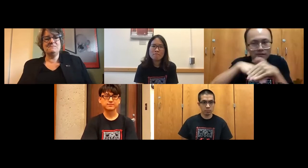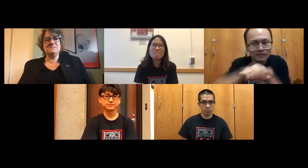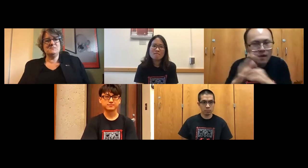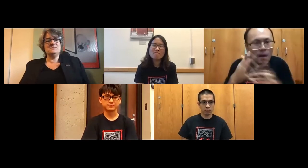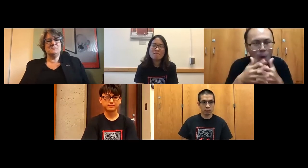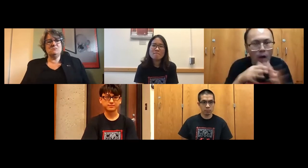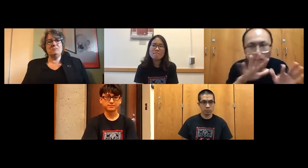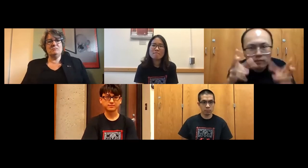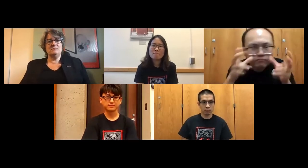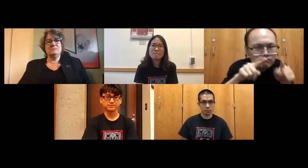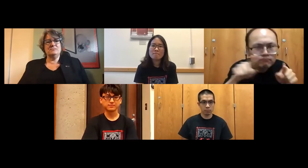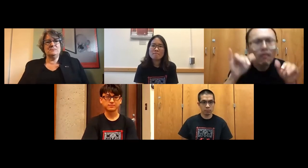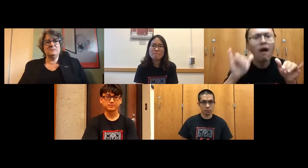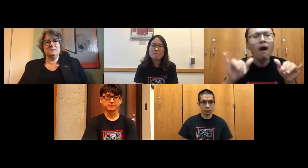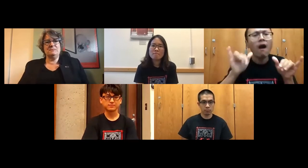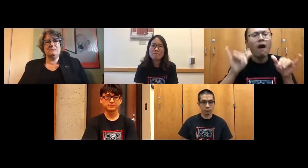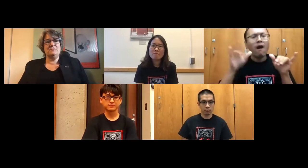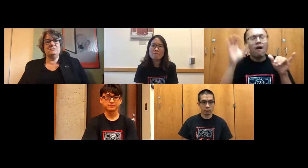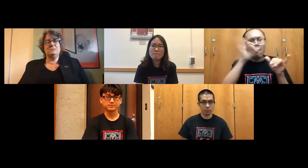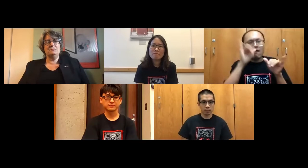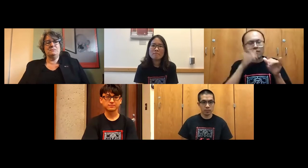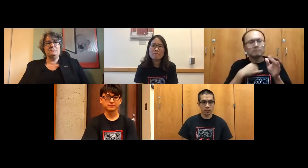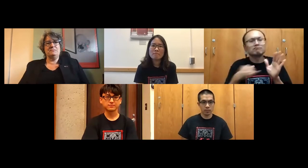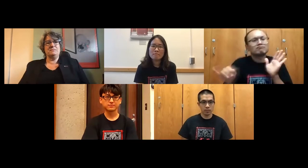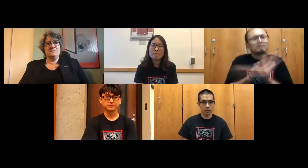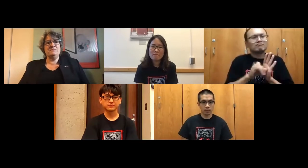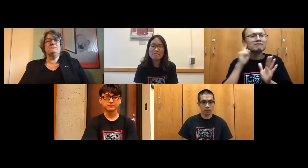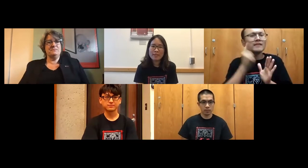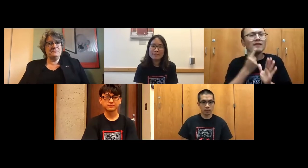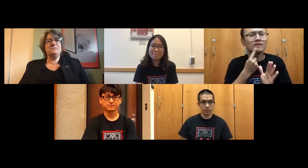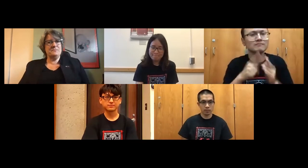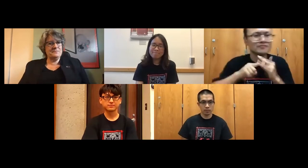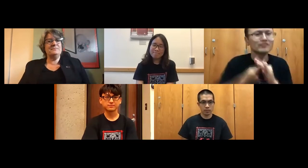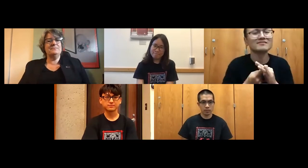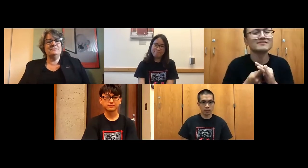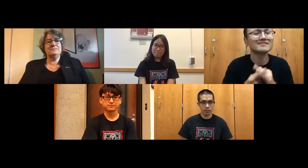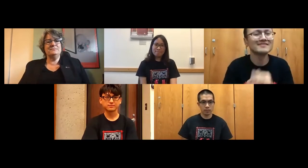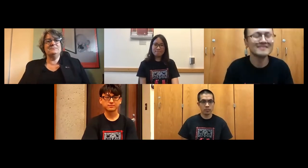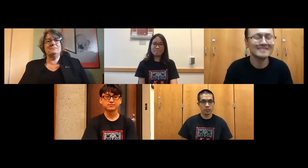it until I came to America, and then I decided that